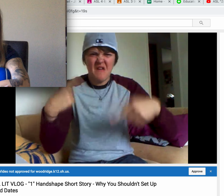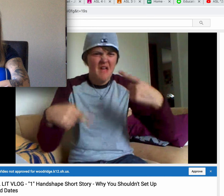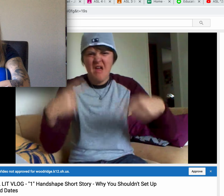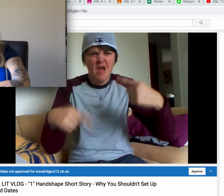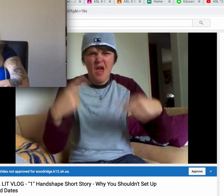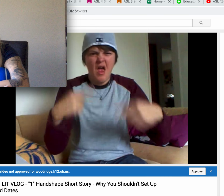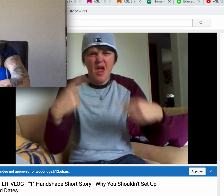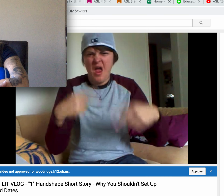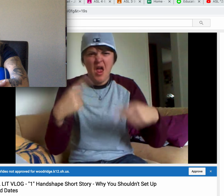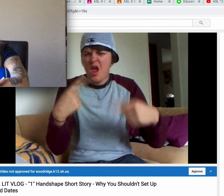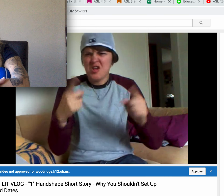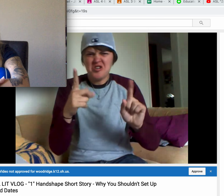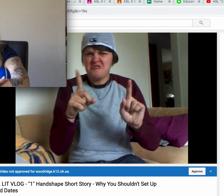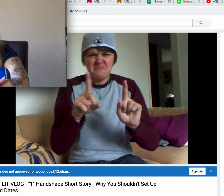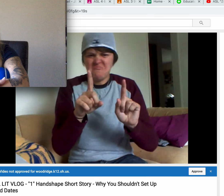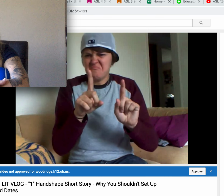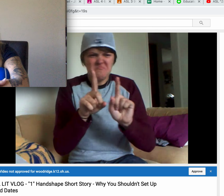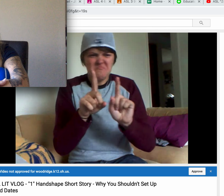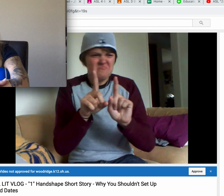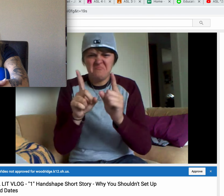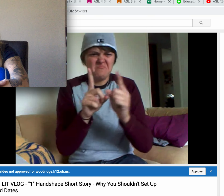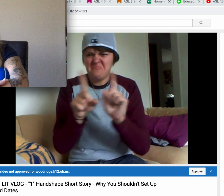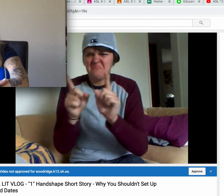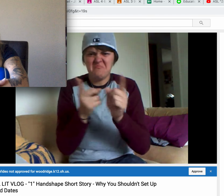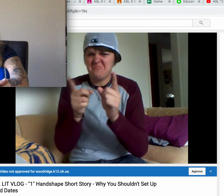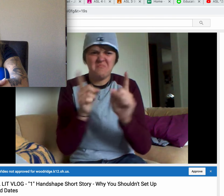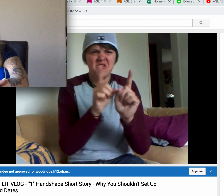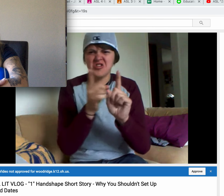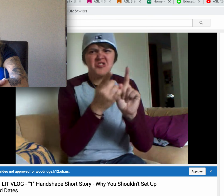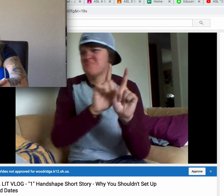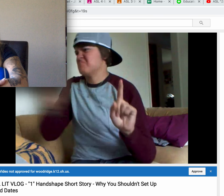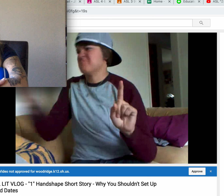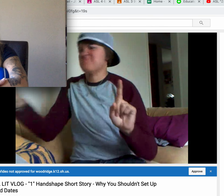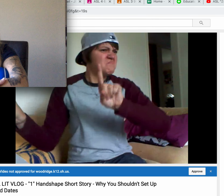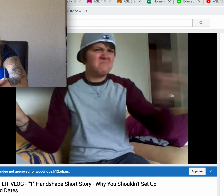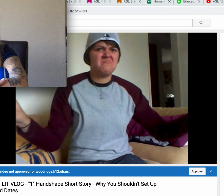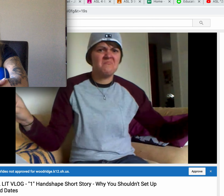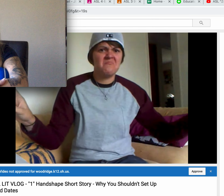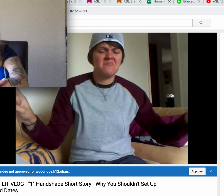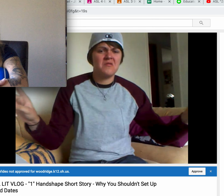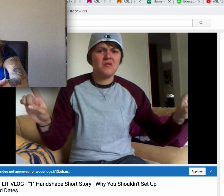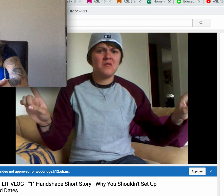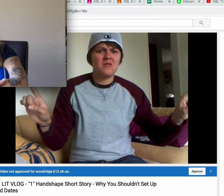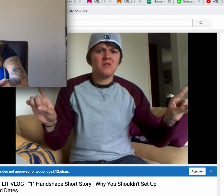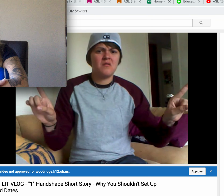discussions, going back and forth. And they got mad and they stormed away from each other.